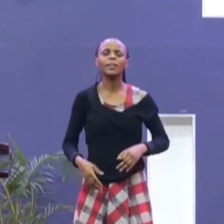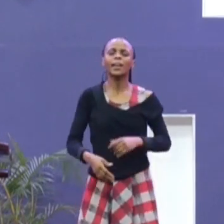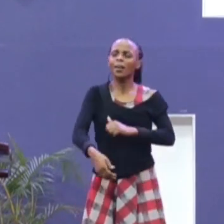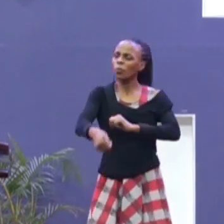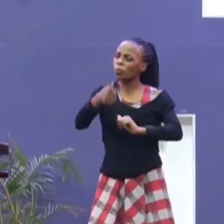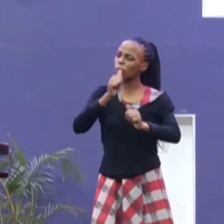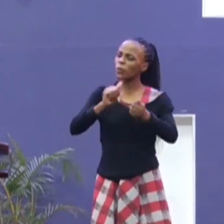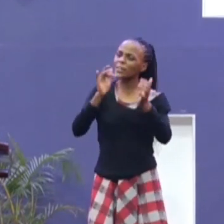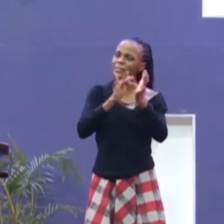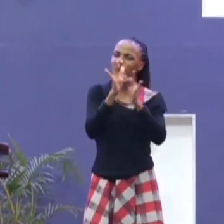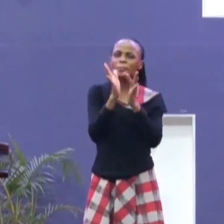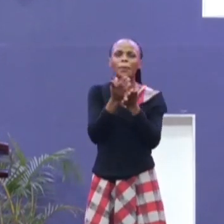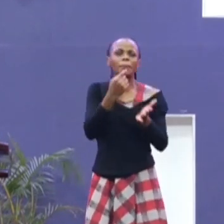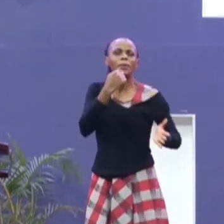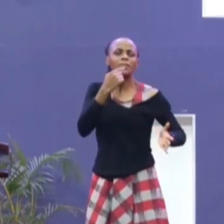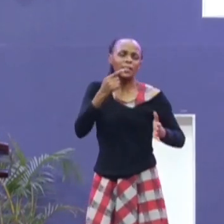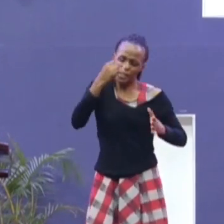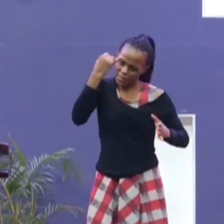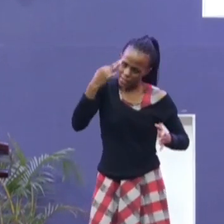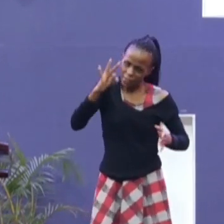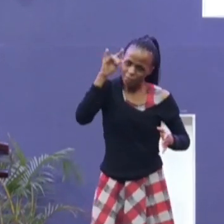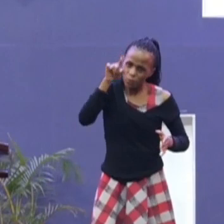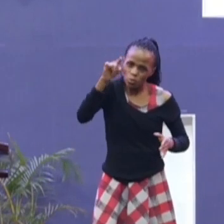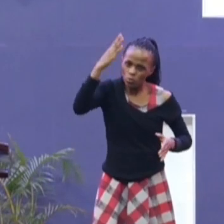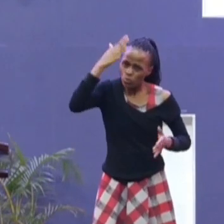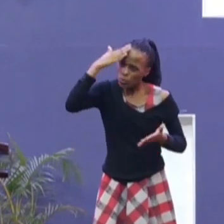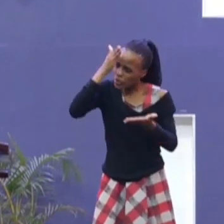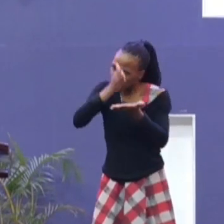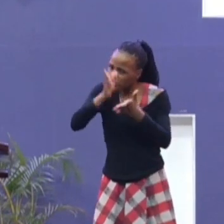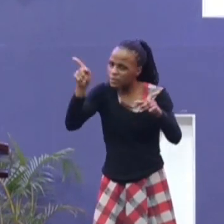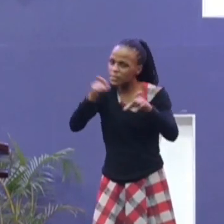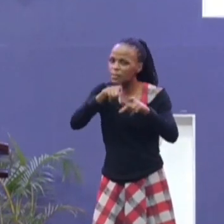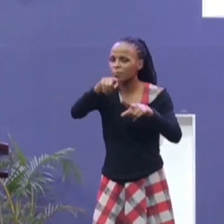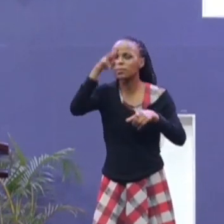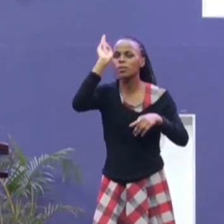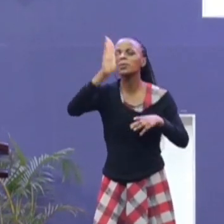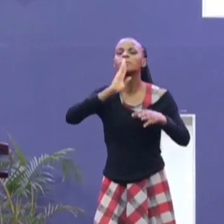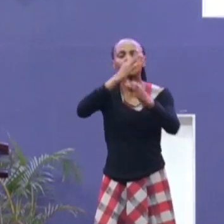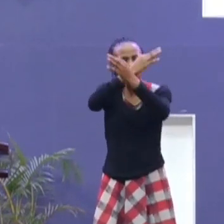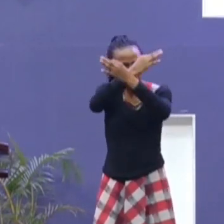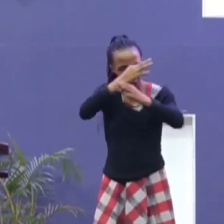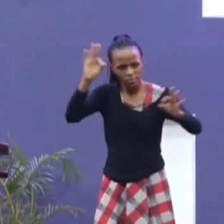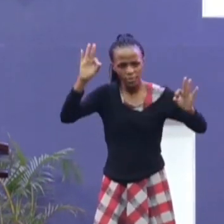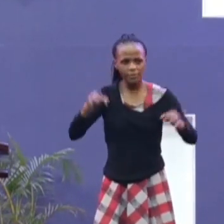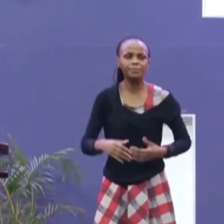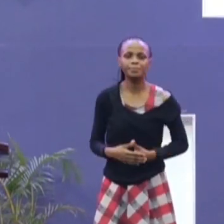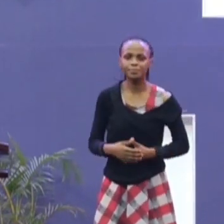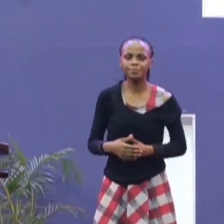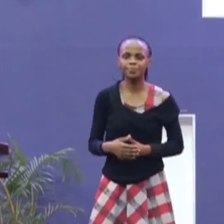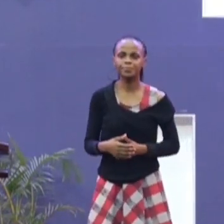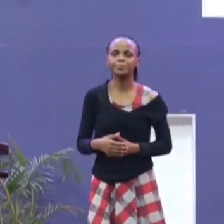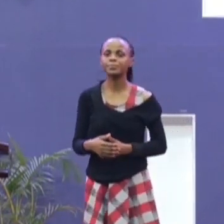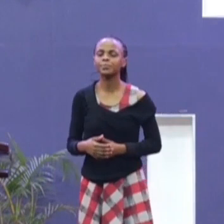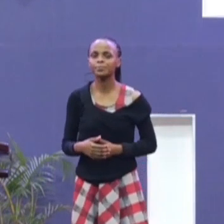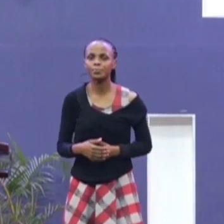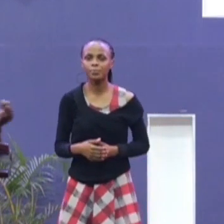Bible says that when you know the truth, you shall be free. Ekyo Bayibuli kyegamba nti bwe mulimanya eddembe liri